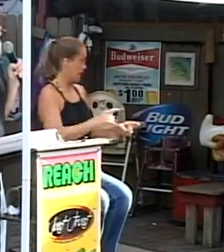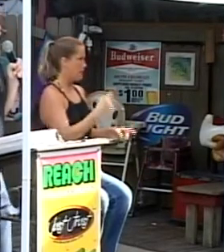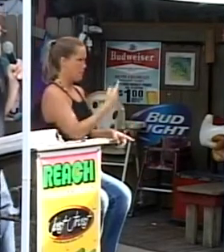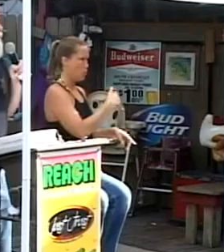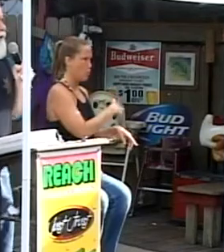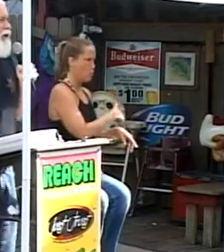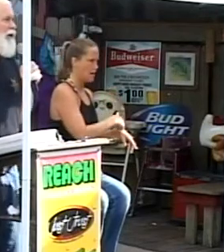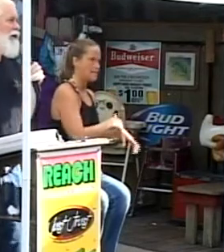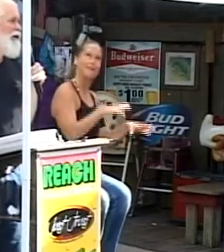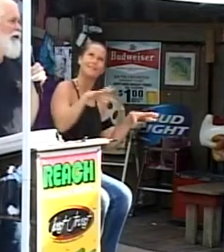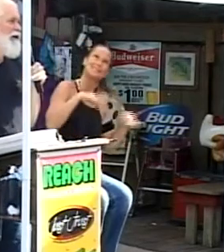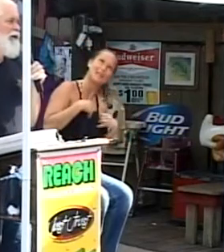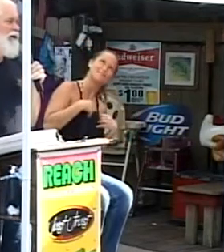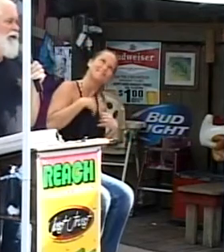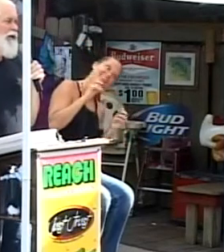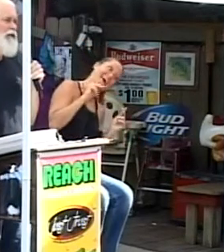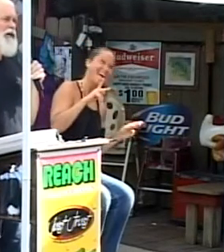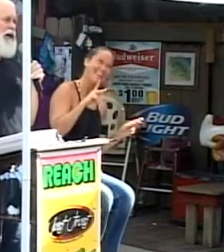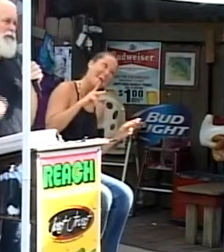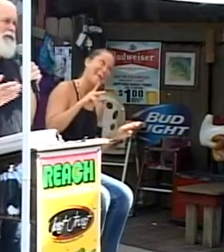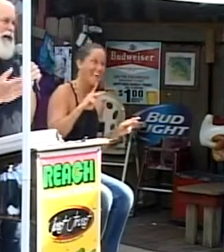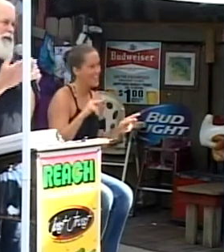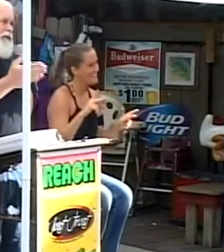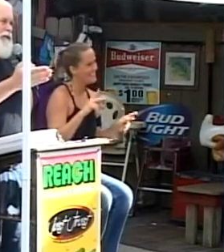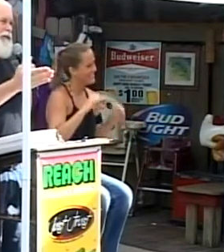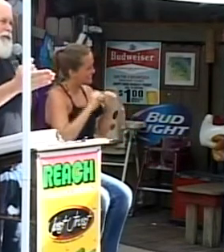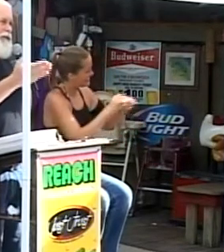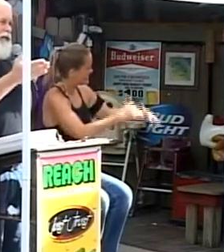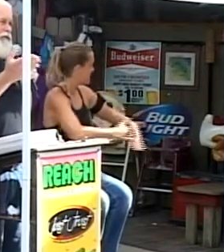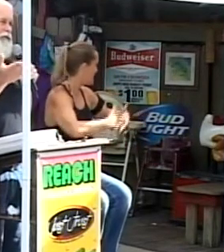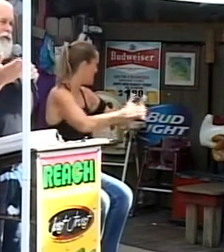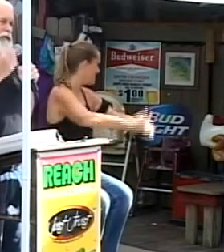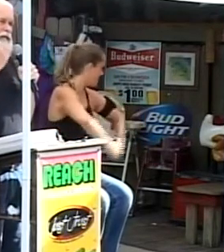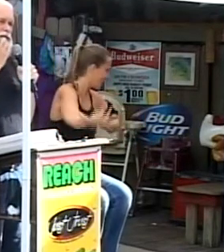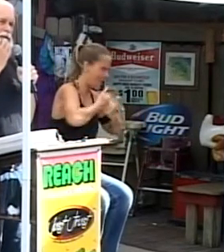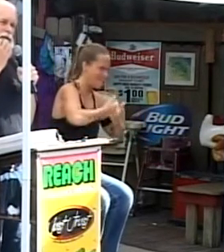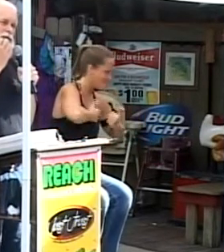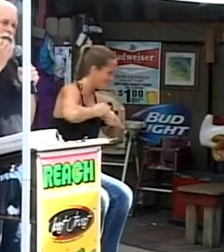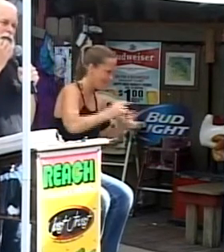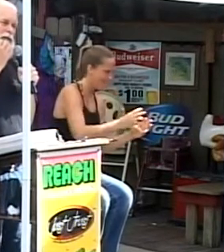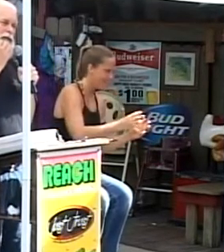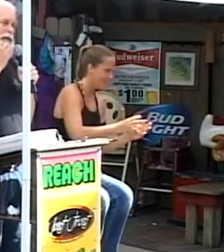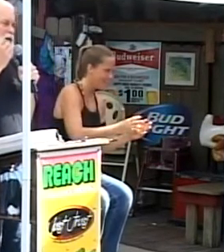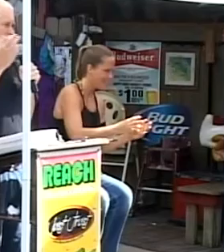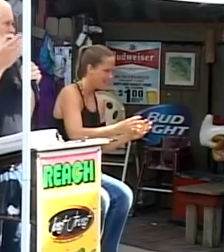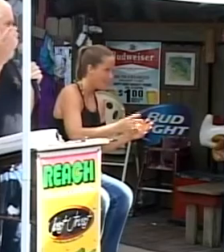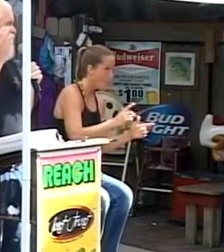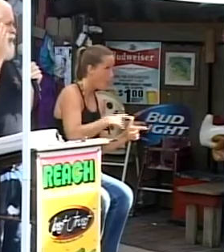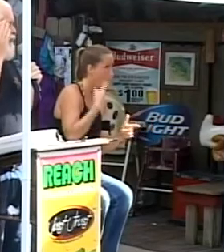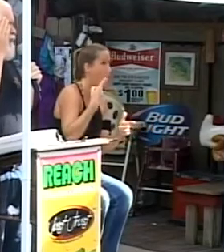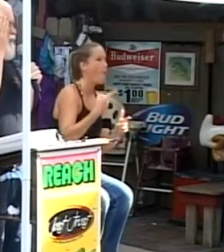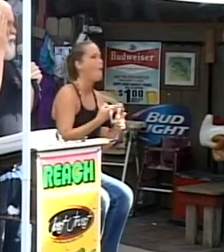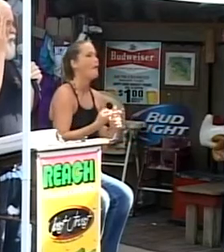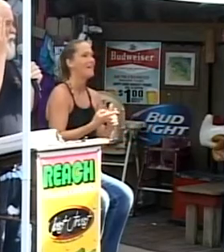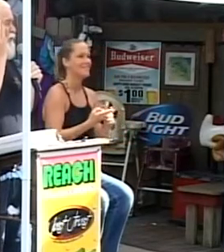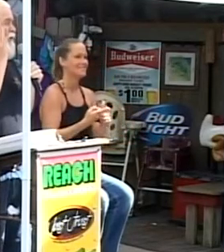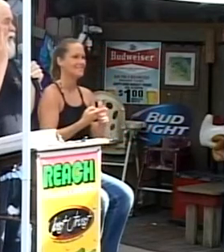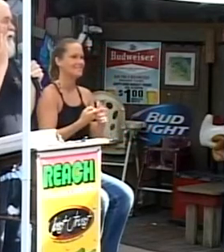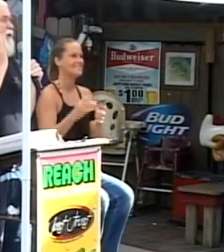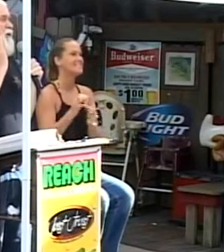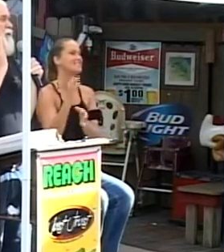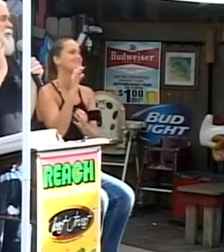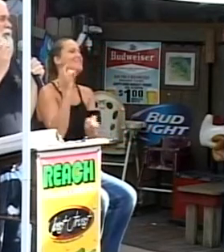Why would you do that? If God was that good on the day of your salvation, here's the way it is in the